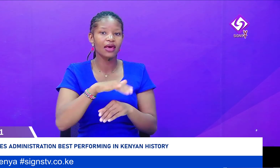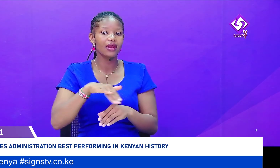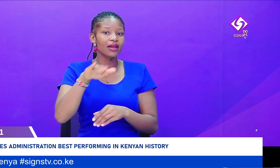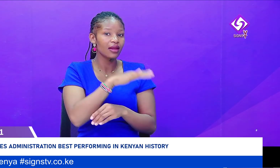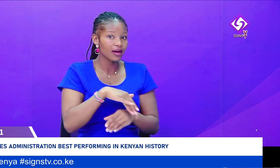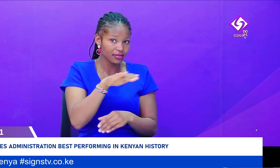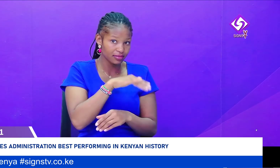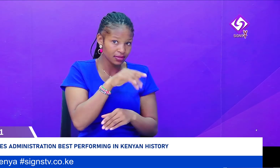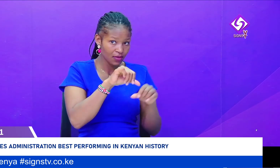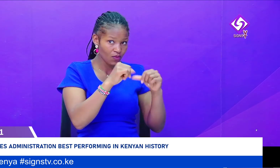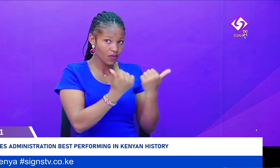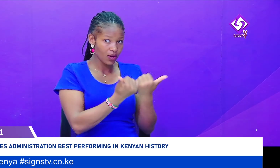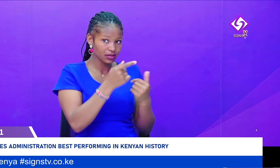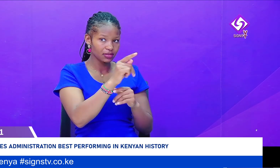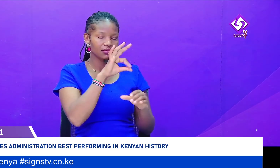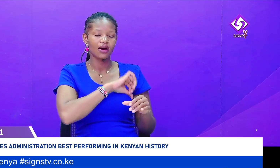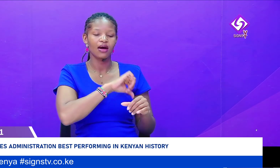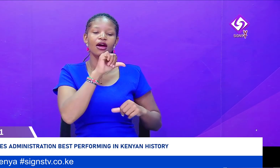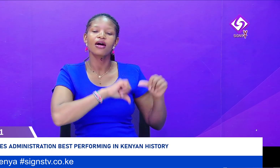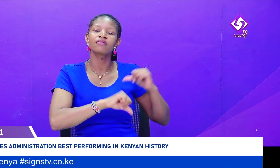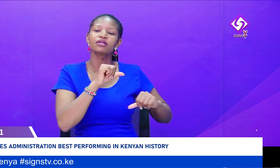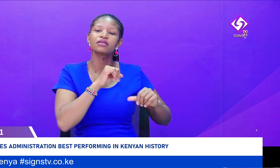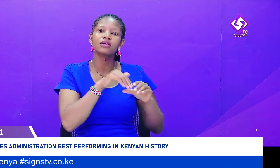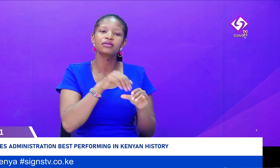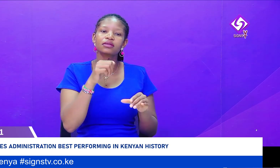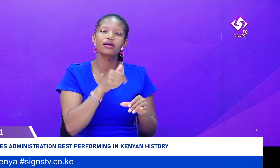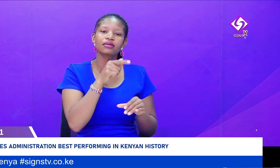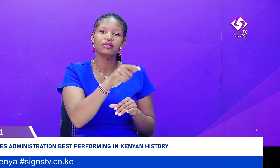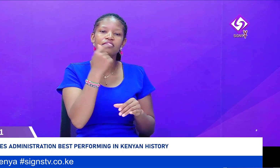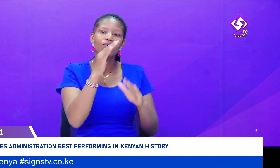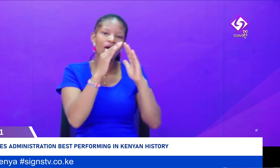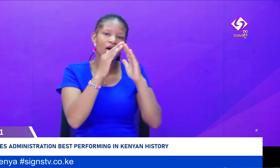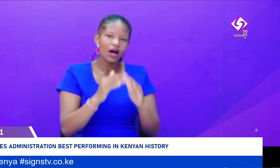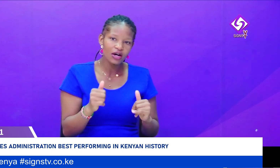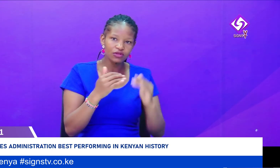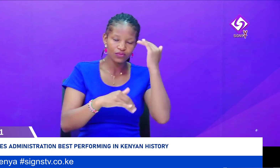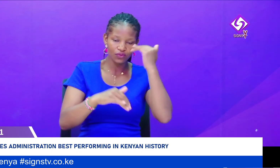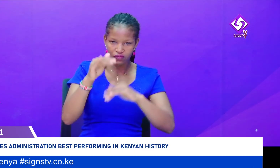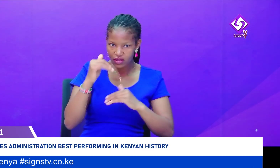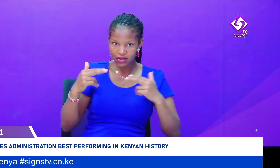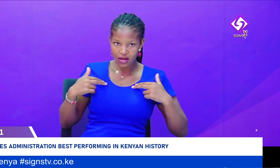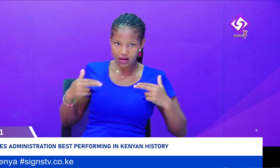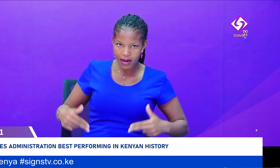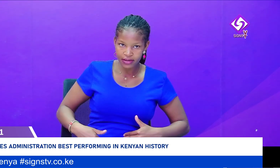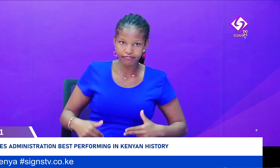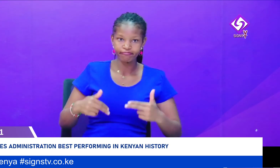significant progress in core areas of his agenda, citing advancements in affordable